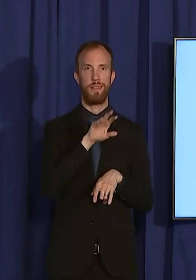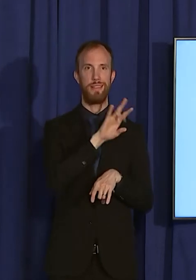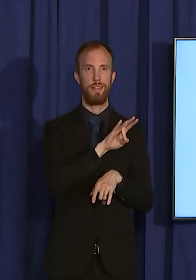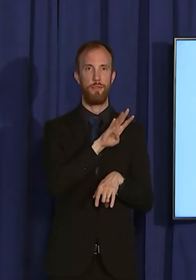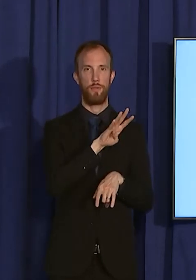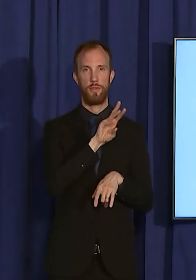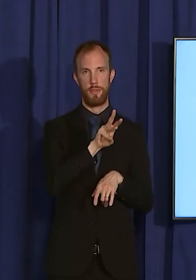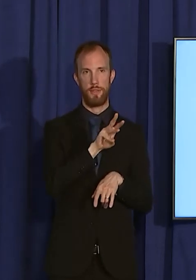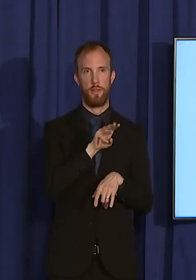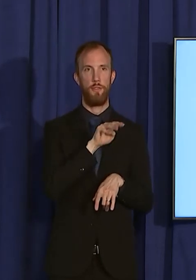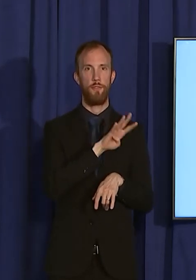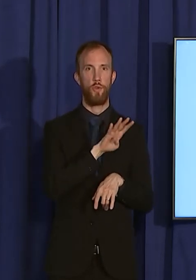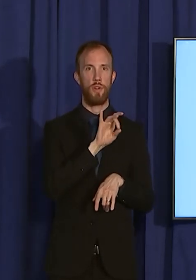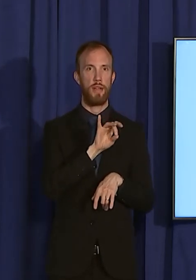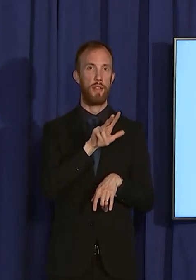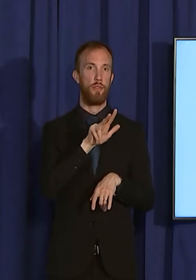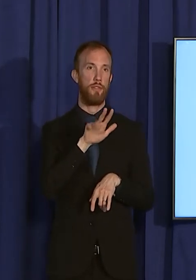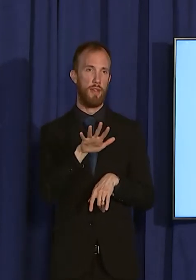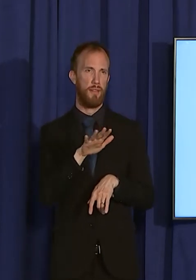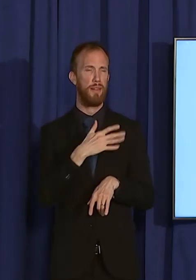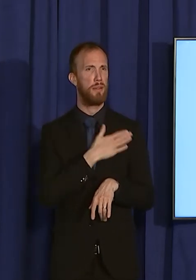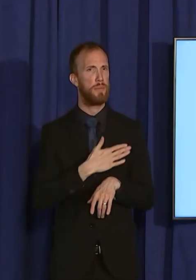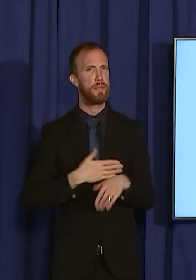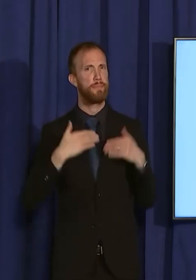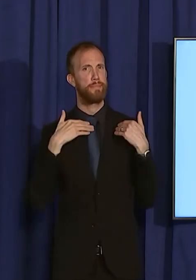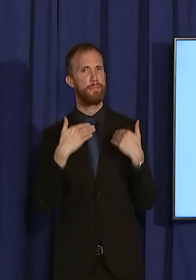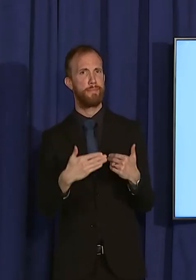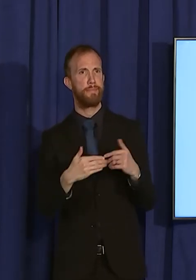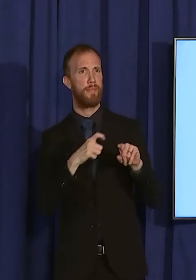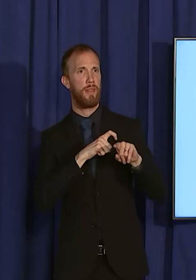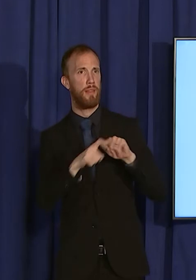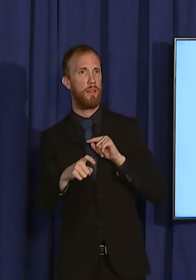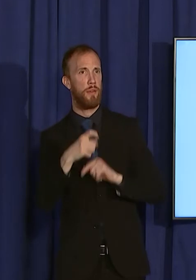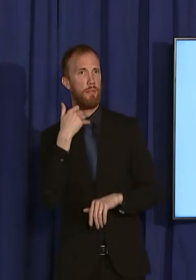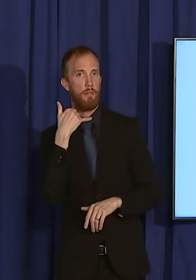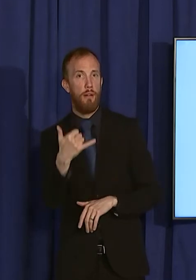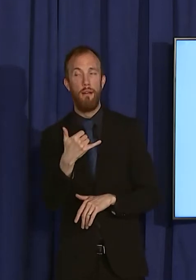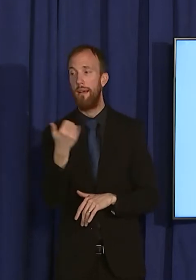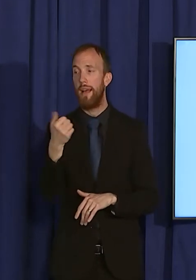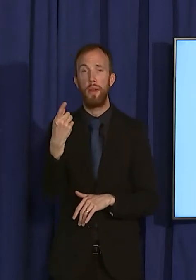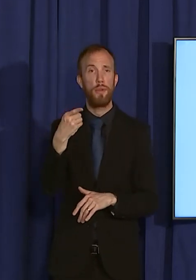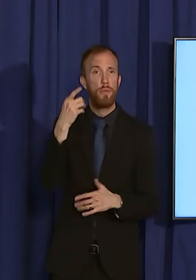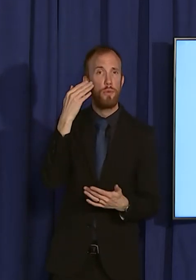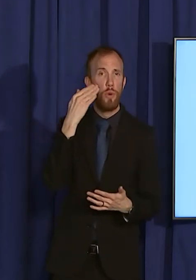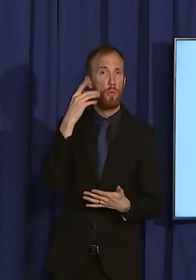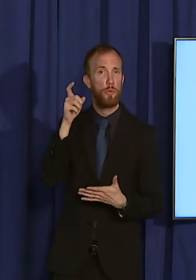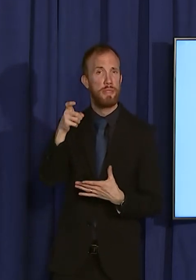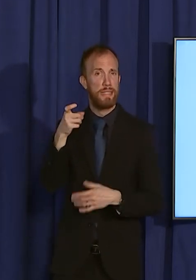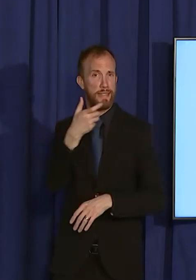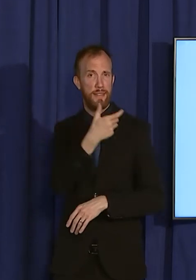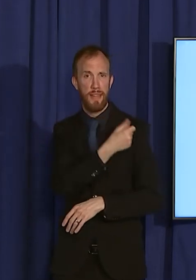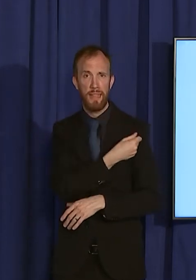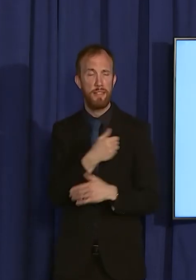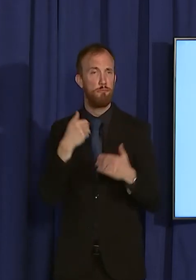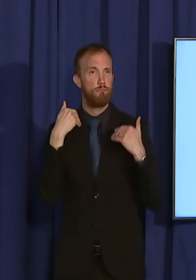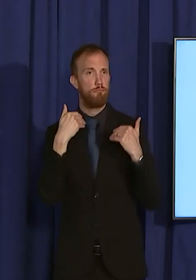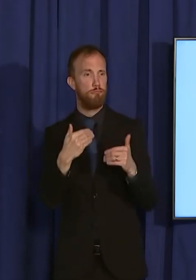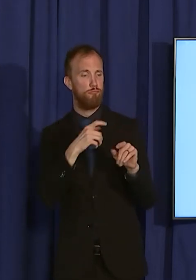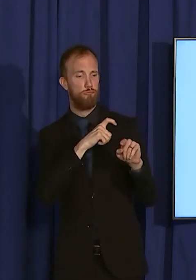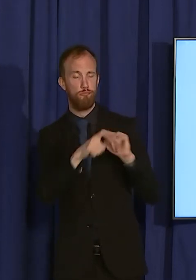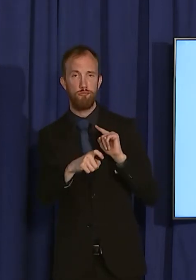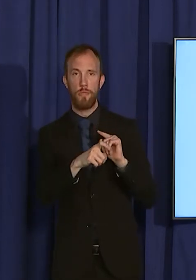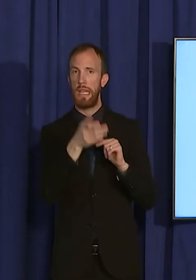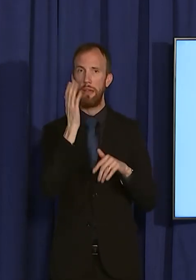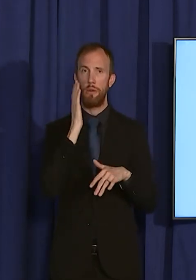312-746-4835. Please call. Please have anybody you know who needs vaccine call. We will work to get you set up